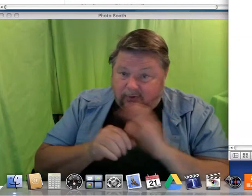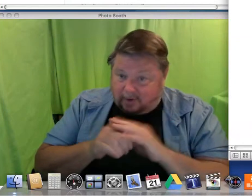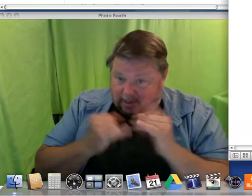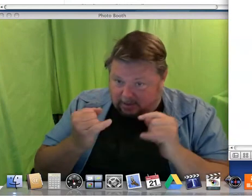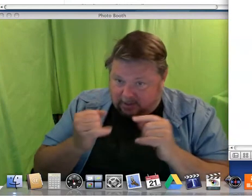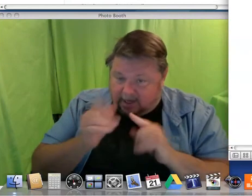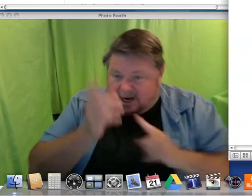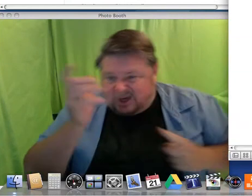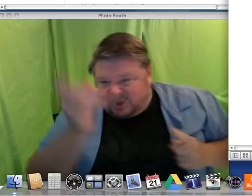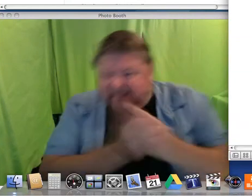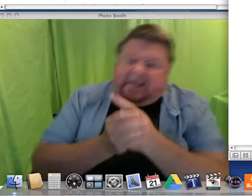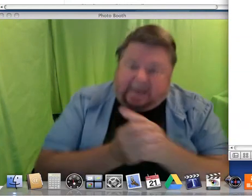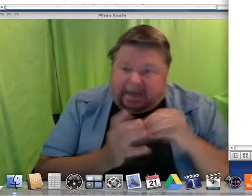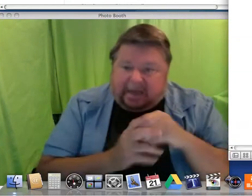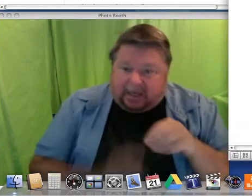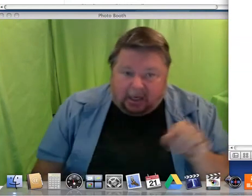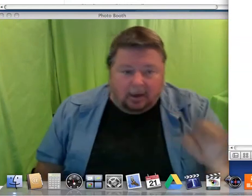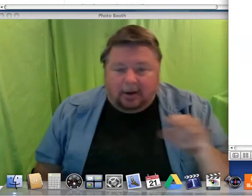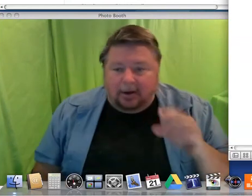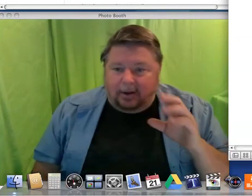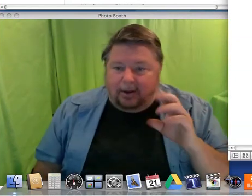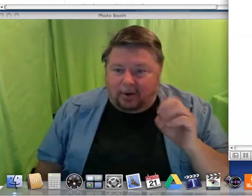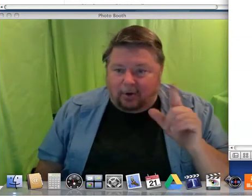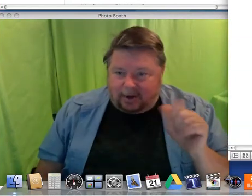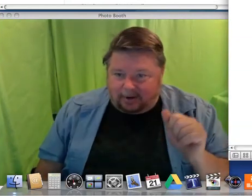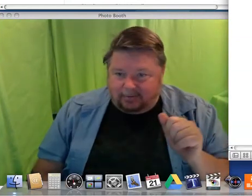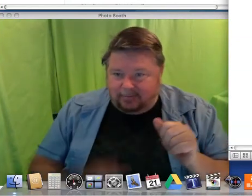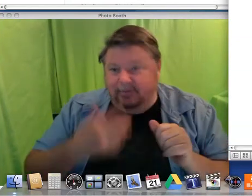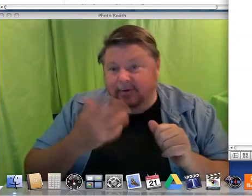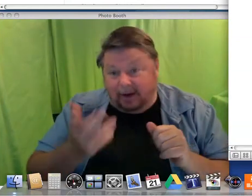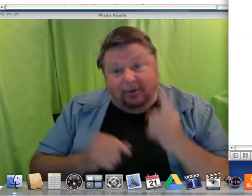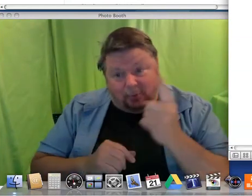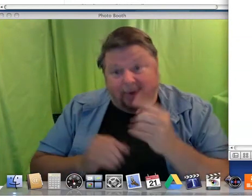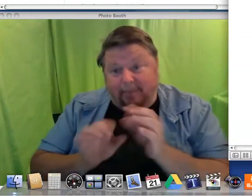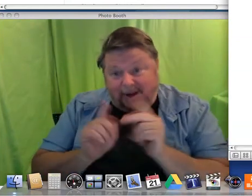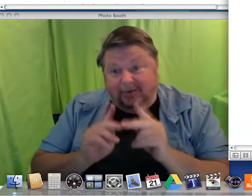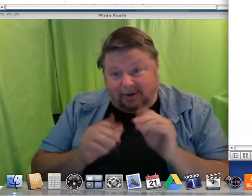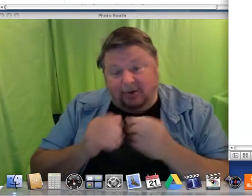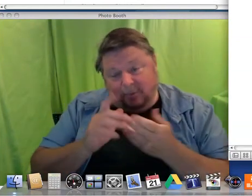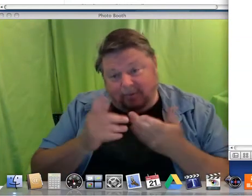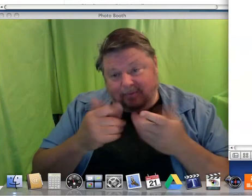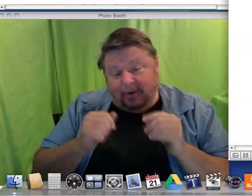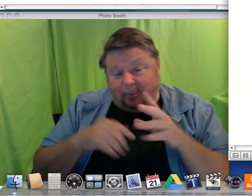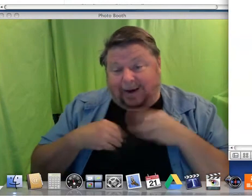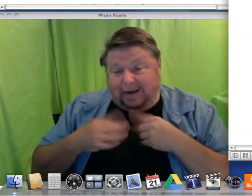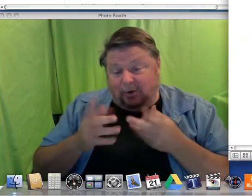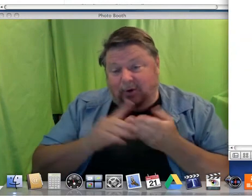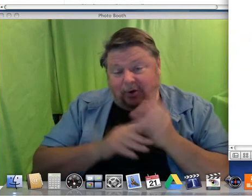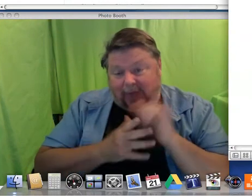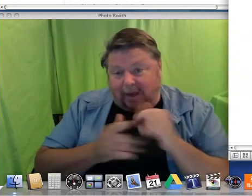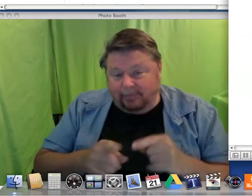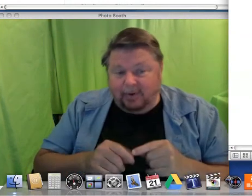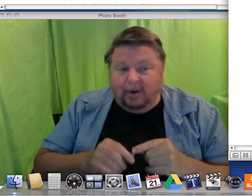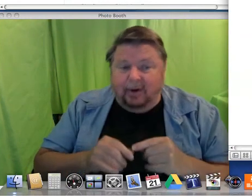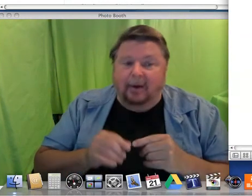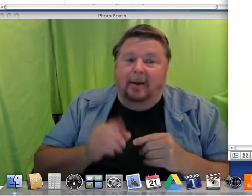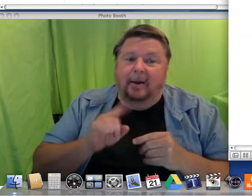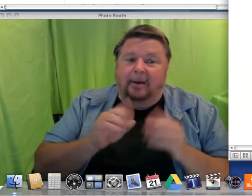electrodes on it, and you stick it in the cochlea, and there's one place that you can do that.